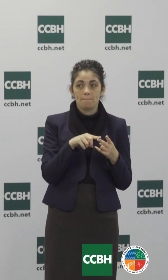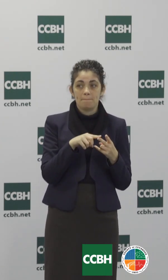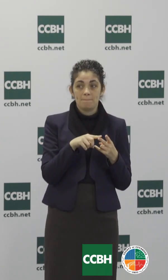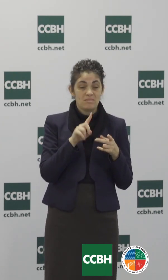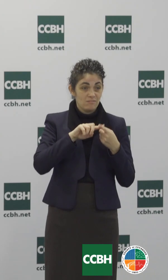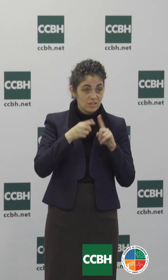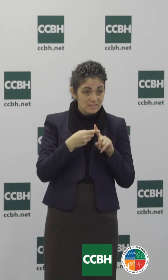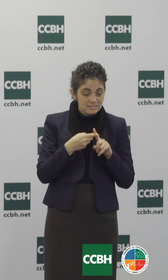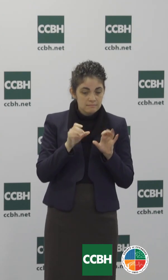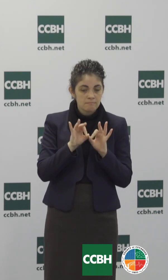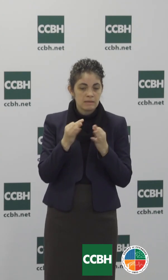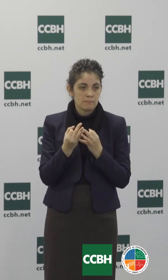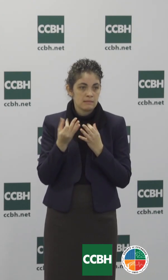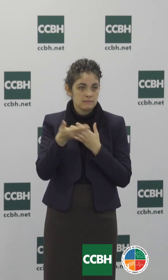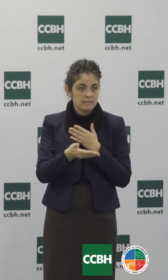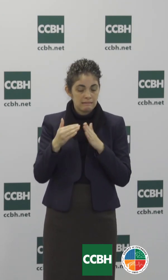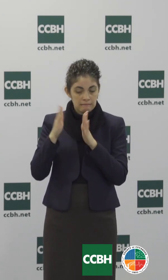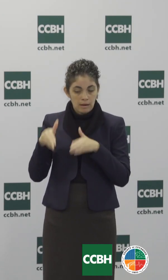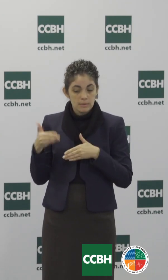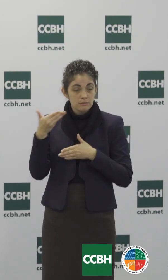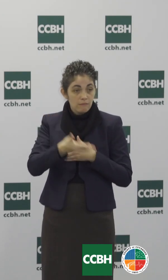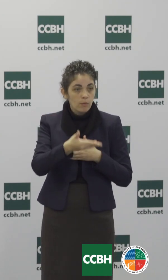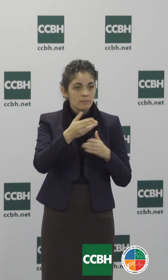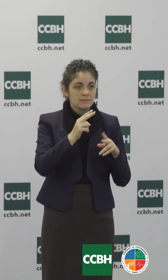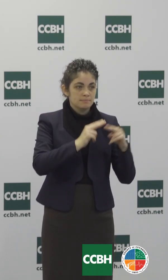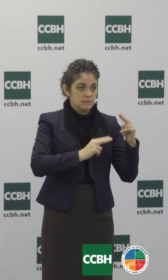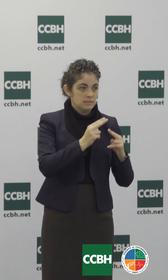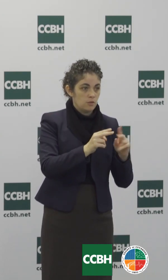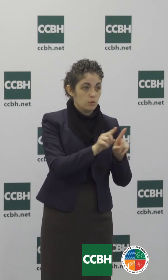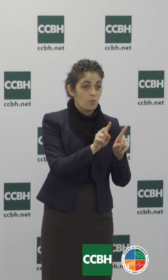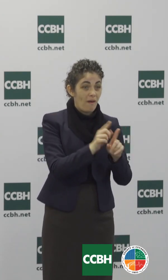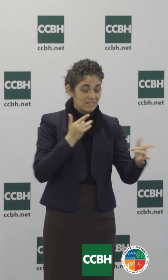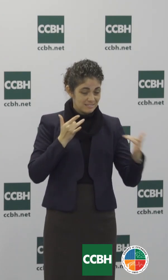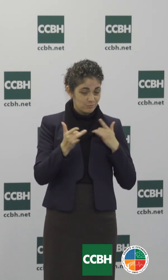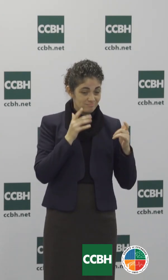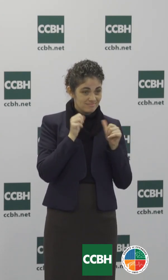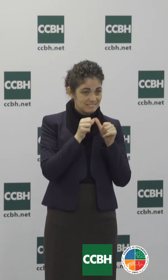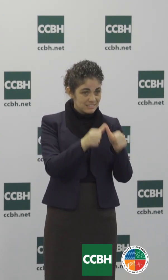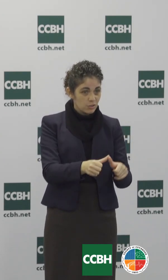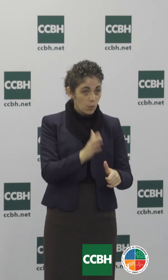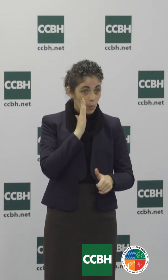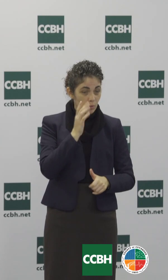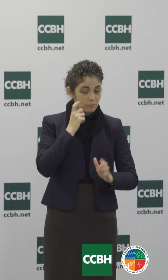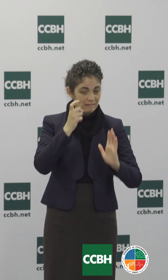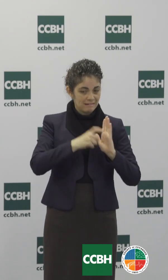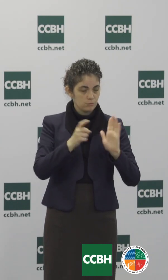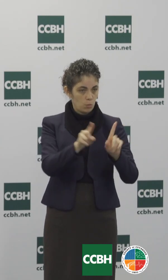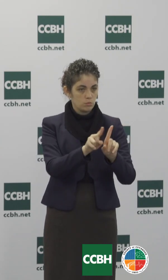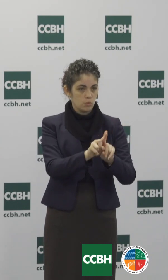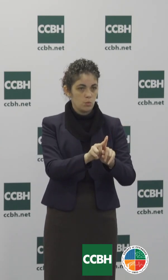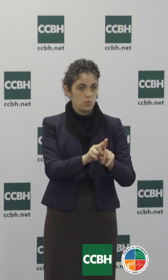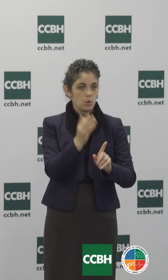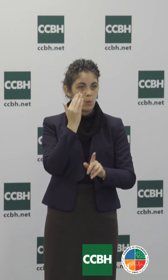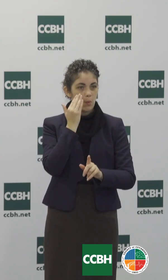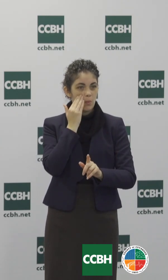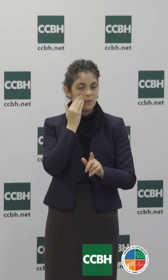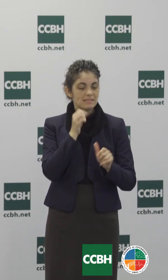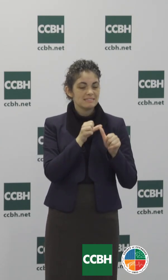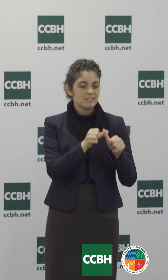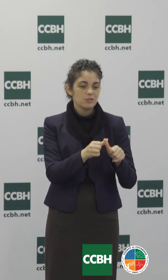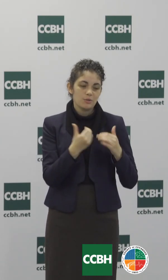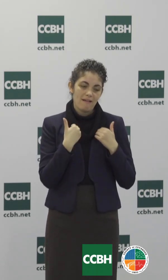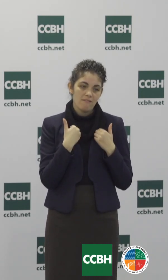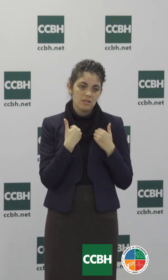and friends and family and neighbors in these facilities have concerns, we recognize that. We would just ask that you give these long-term